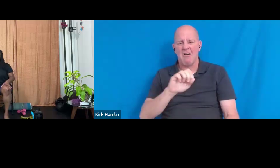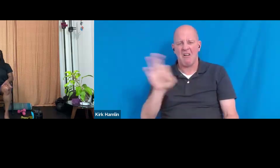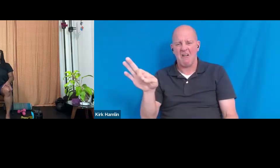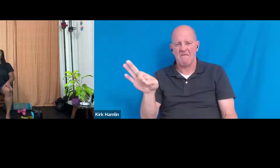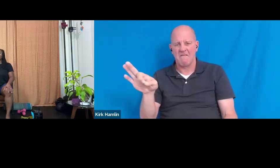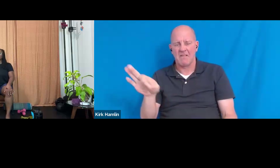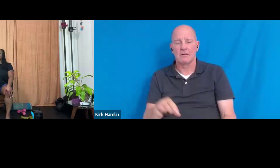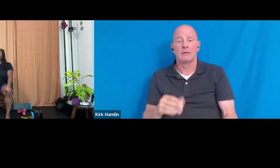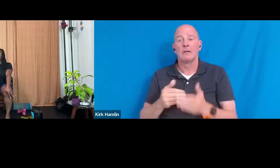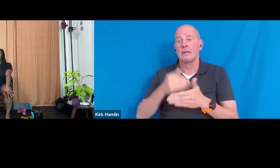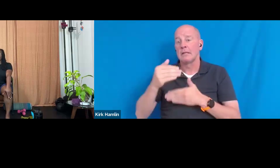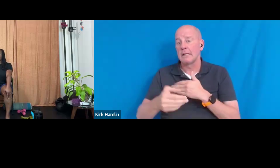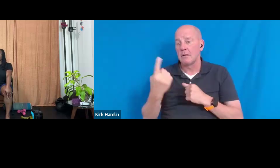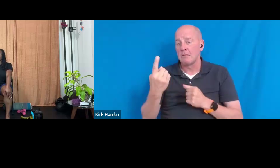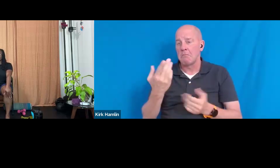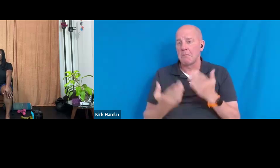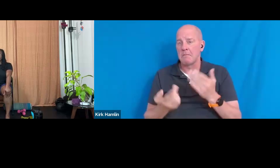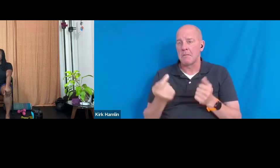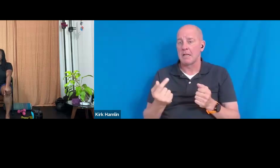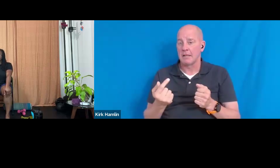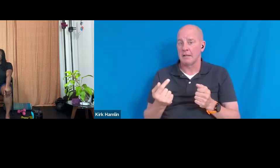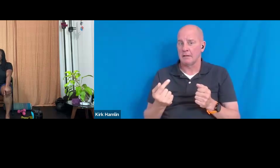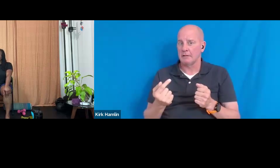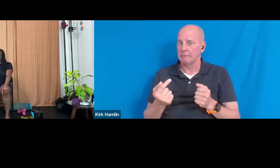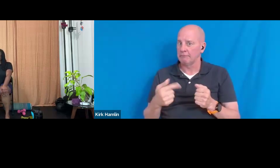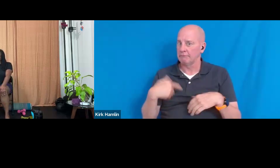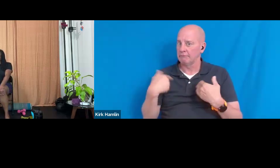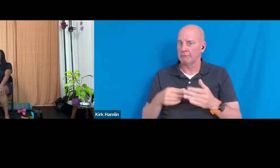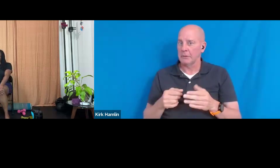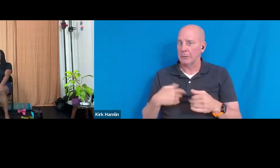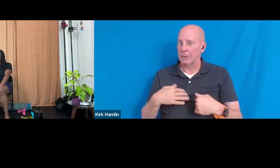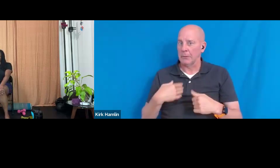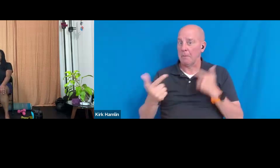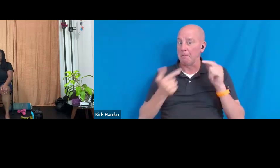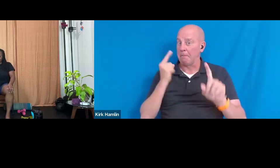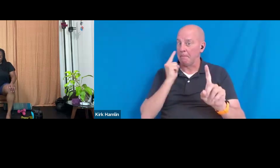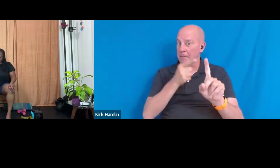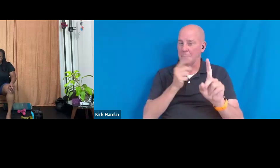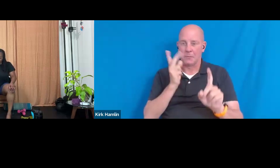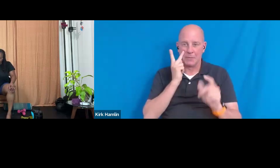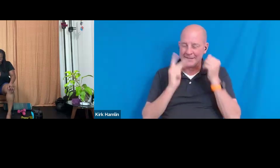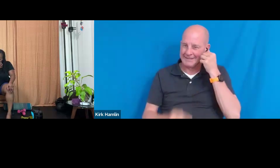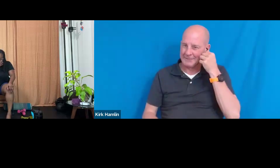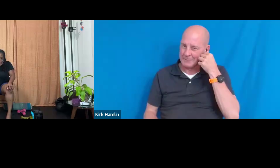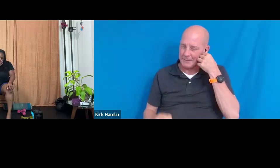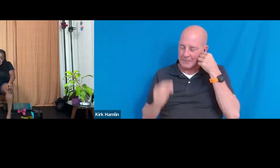because the next one might be a little ambitious. So we'll see what happens.